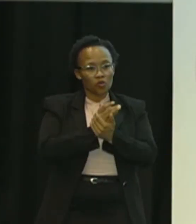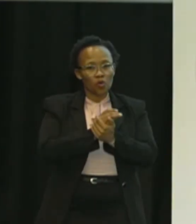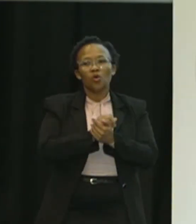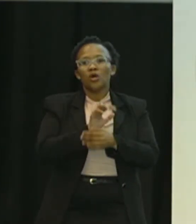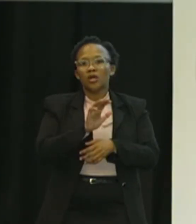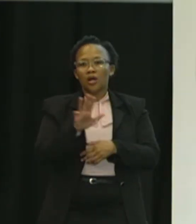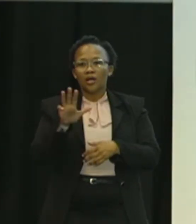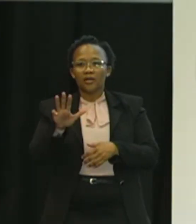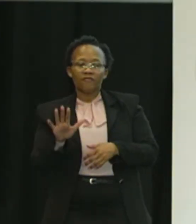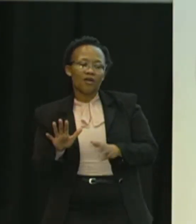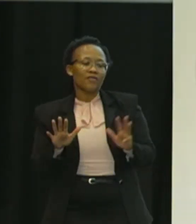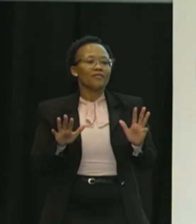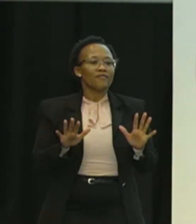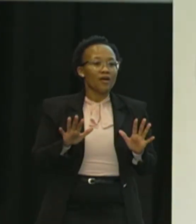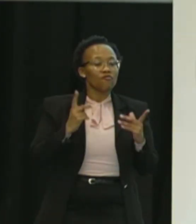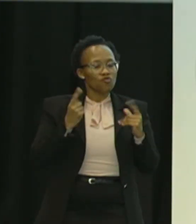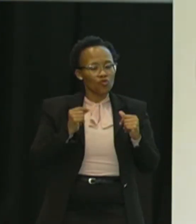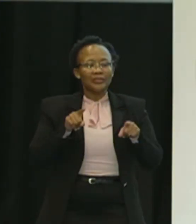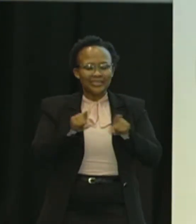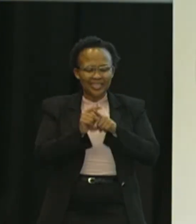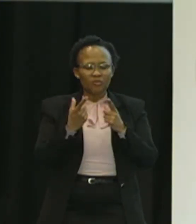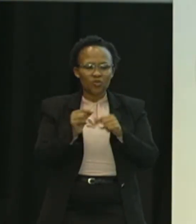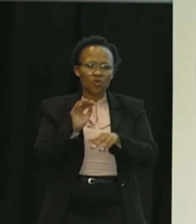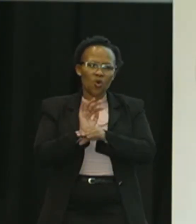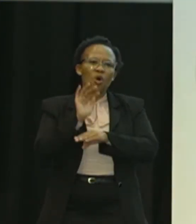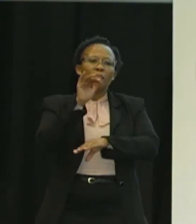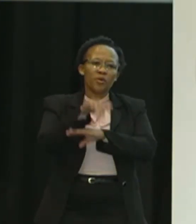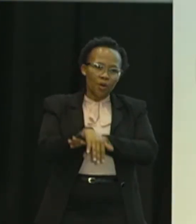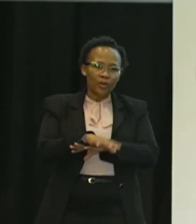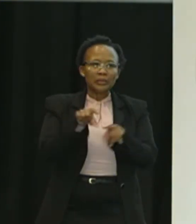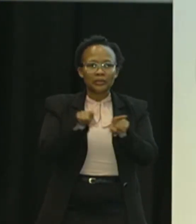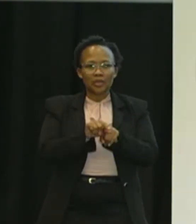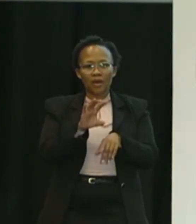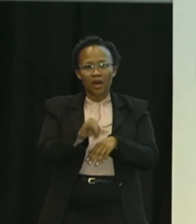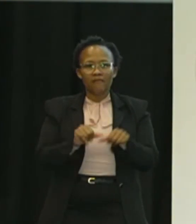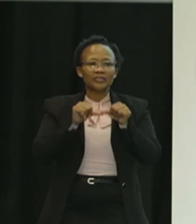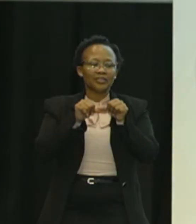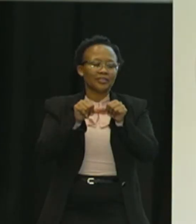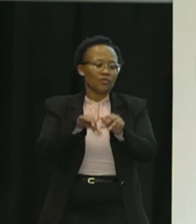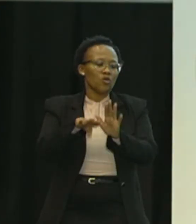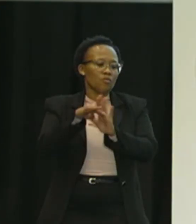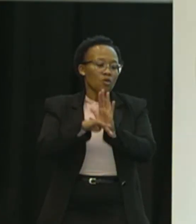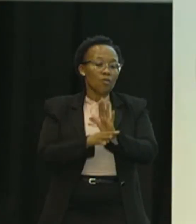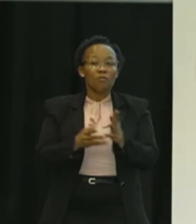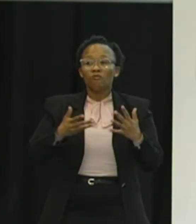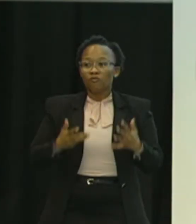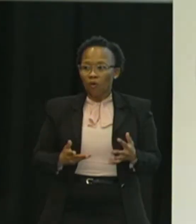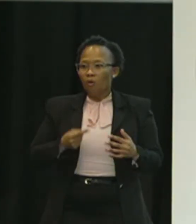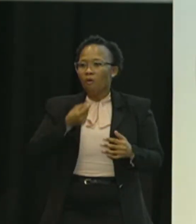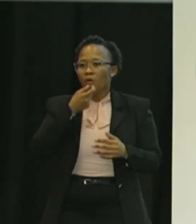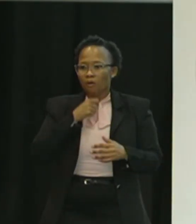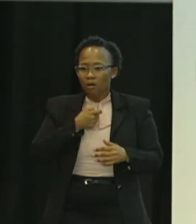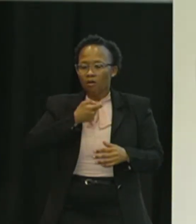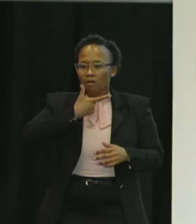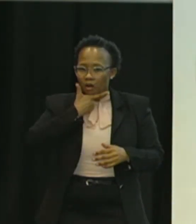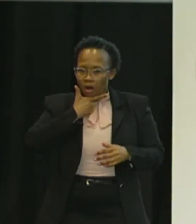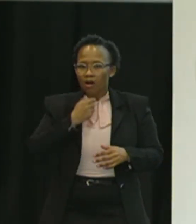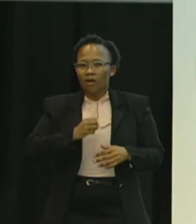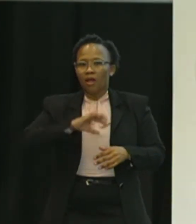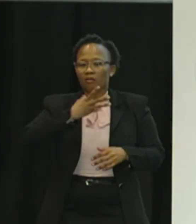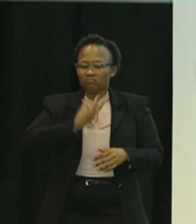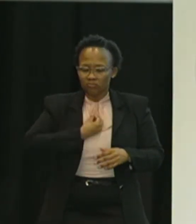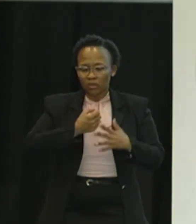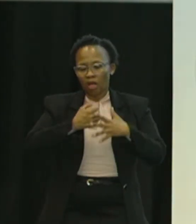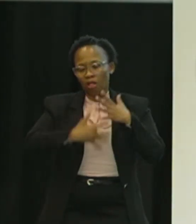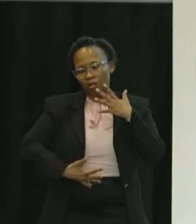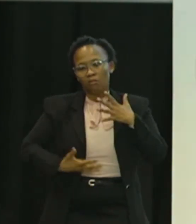95-95 and beyond, and have a sustainable program for the key populations in South Africa. Thank you very much, and thank you really